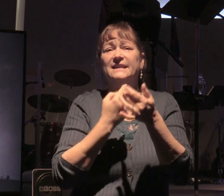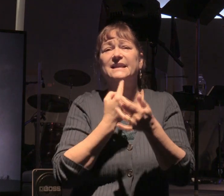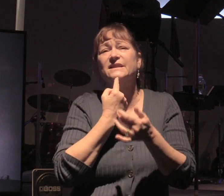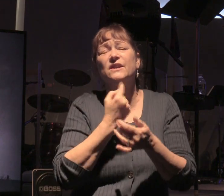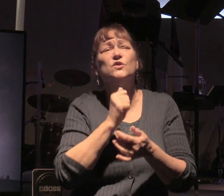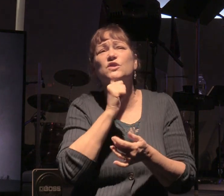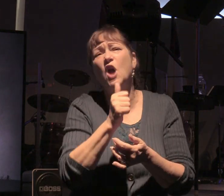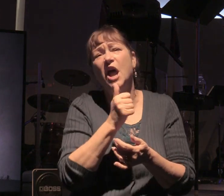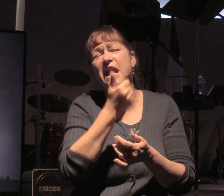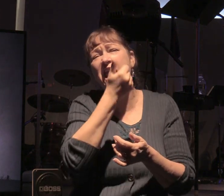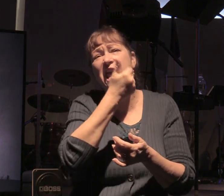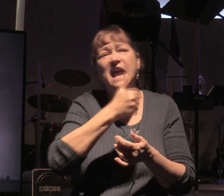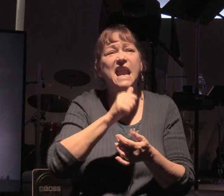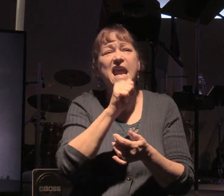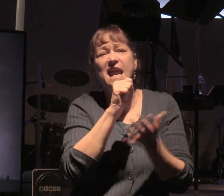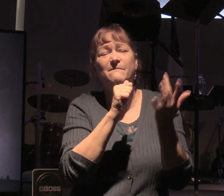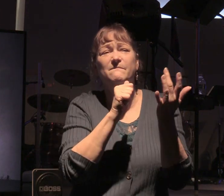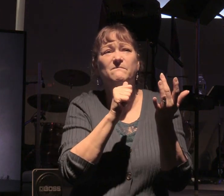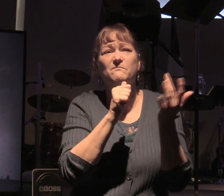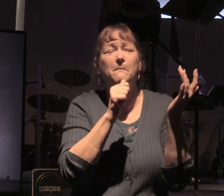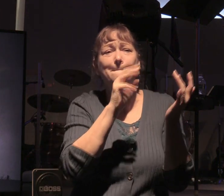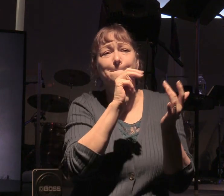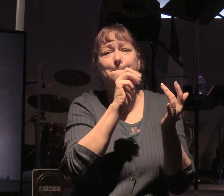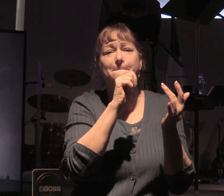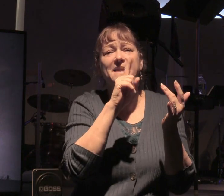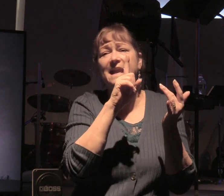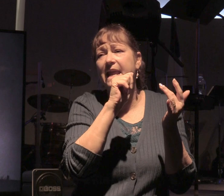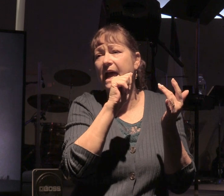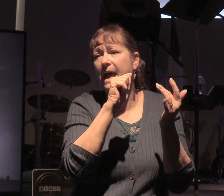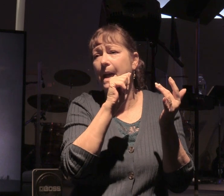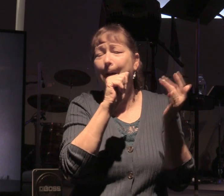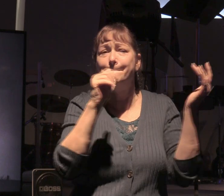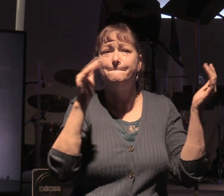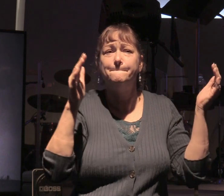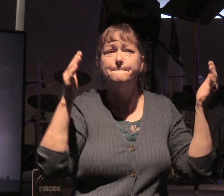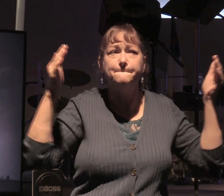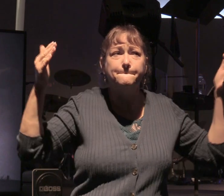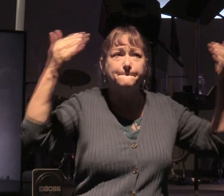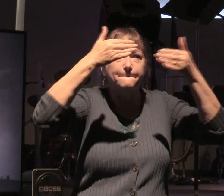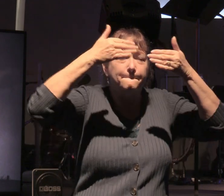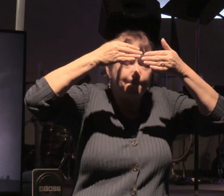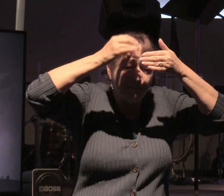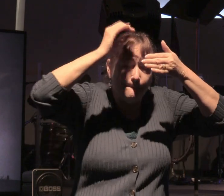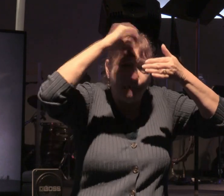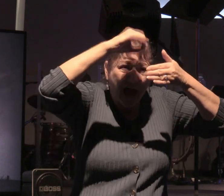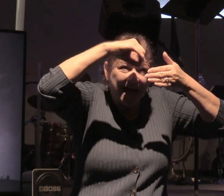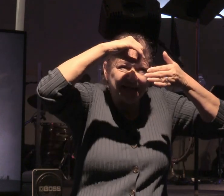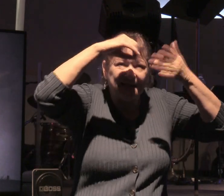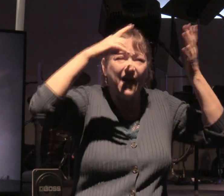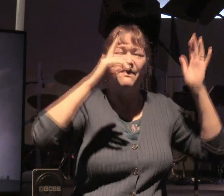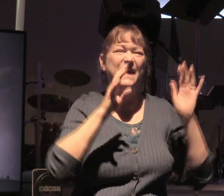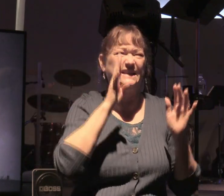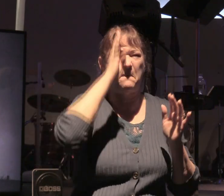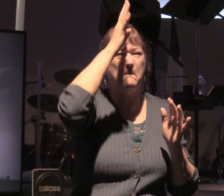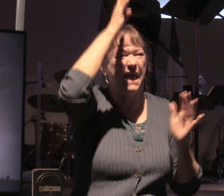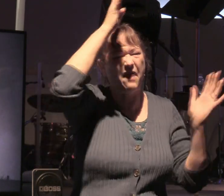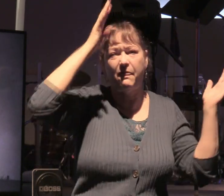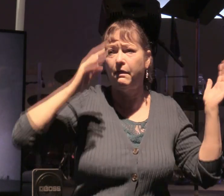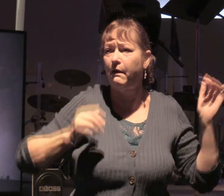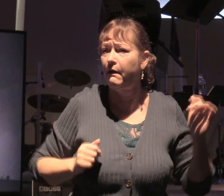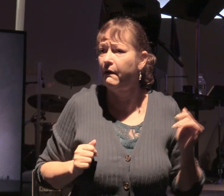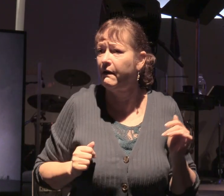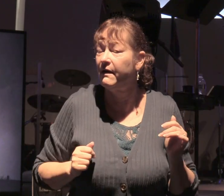not any media bias. It's a myth. Well, go figure. While